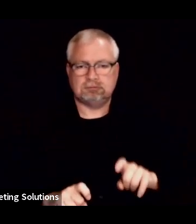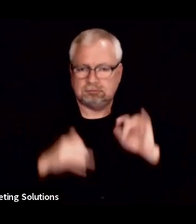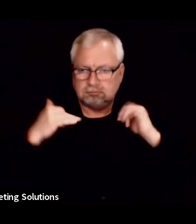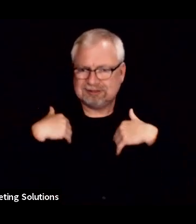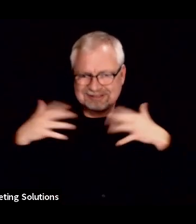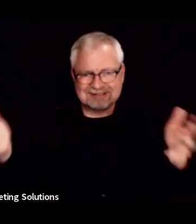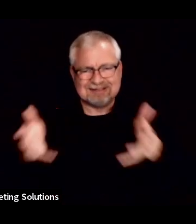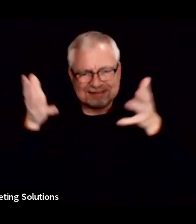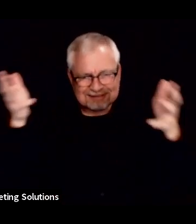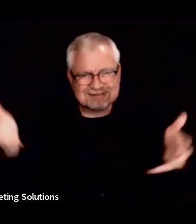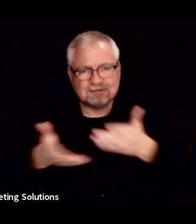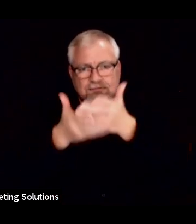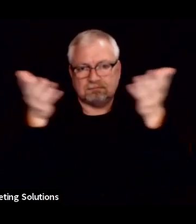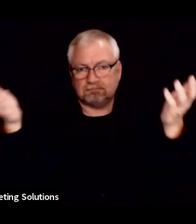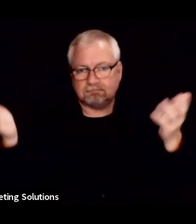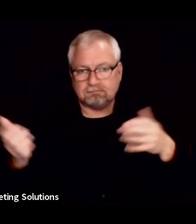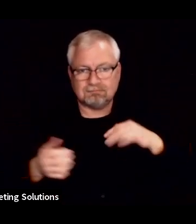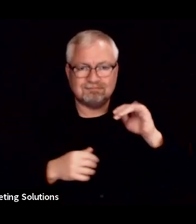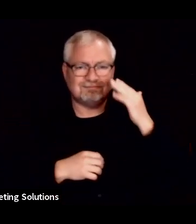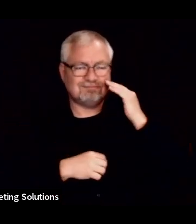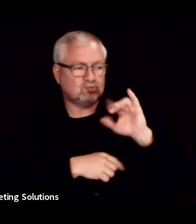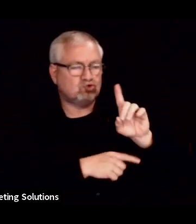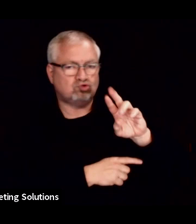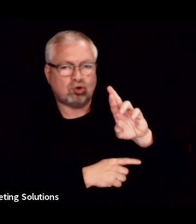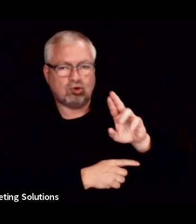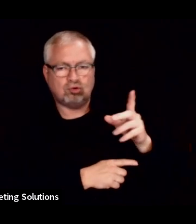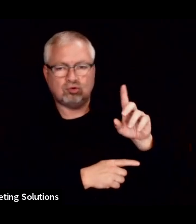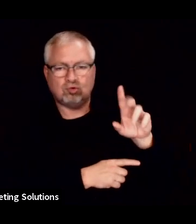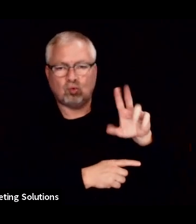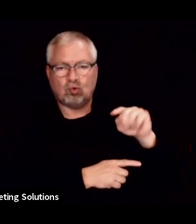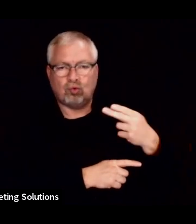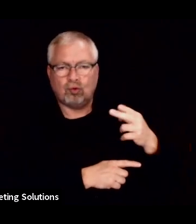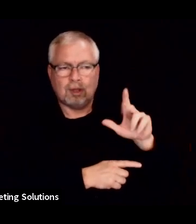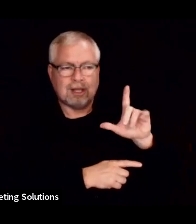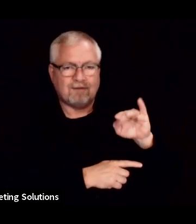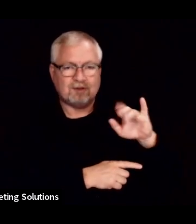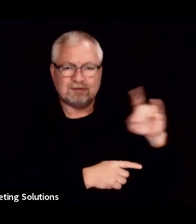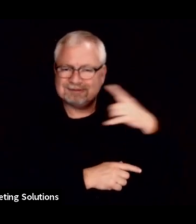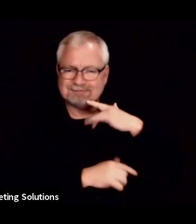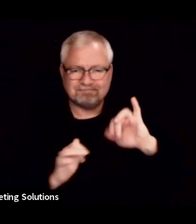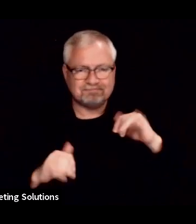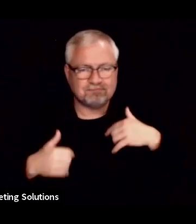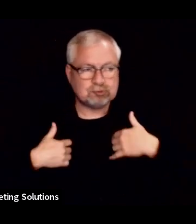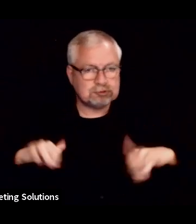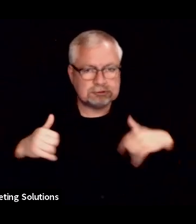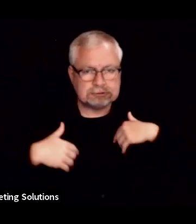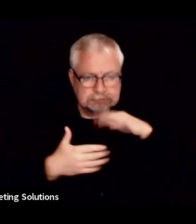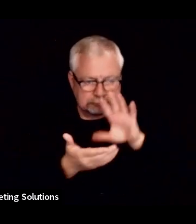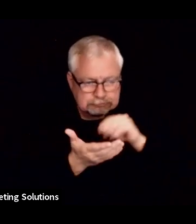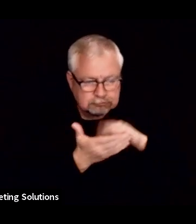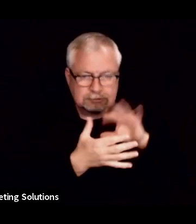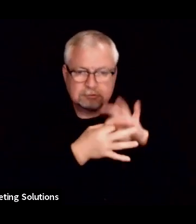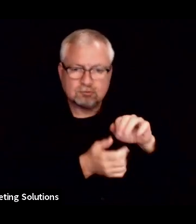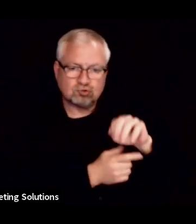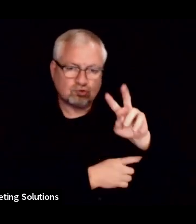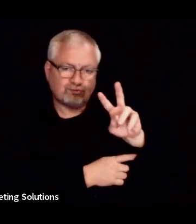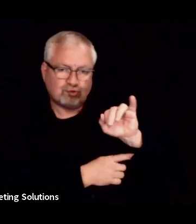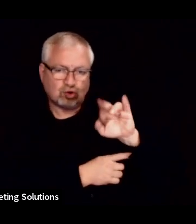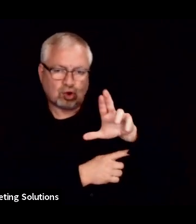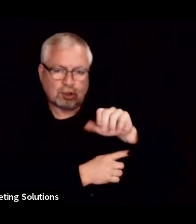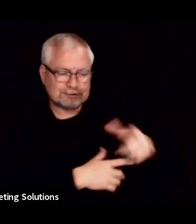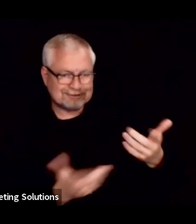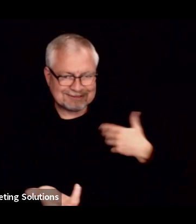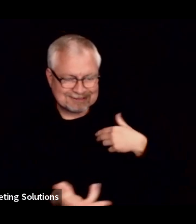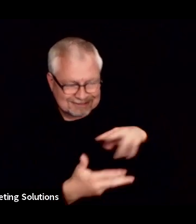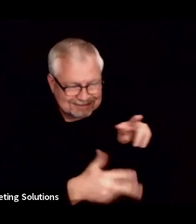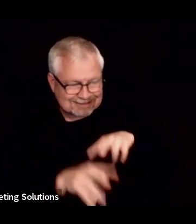this virus all the time, and the fact that it can present with different symptoms than were the classic ones